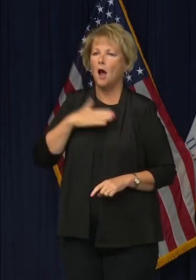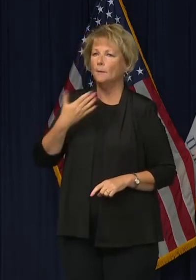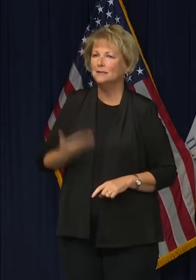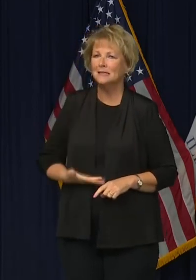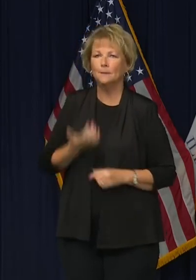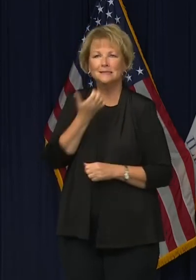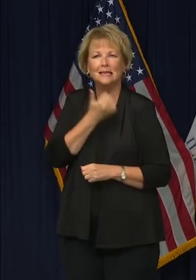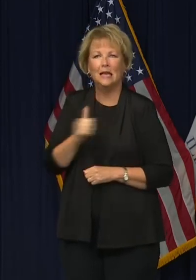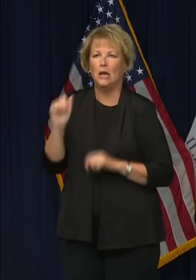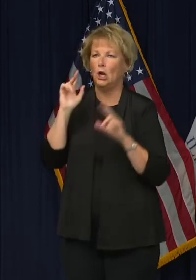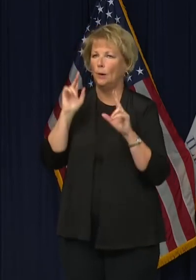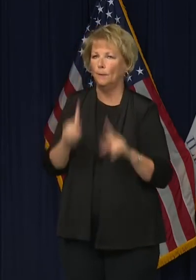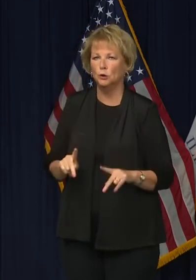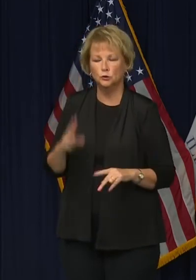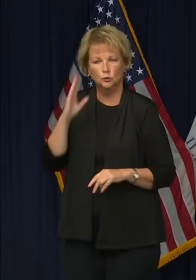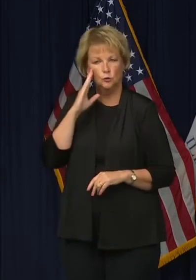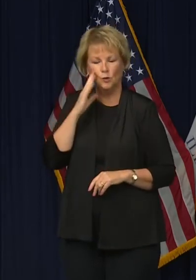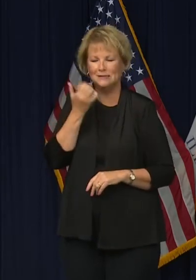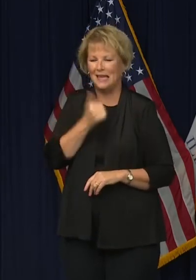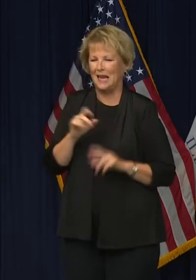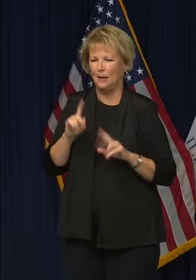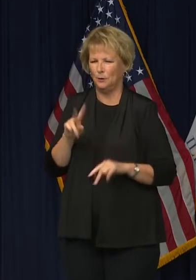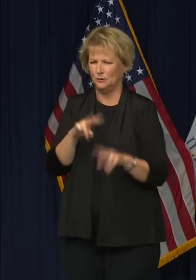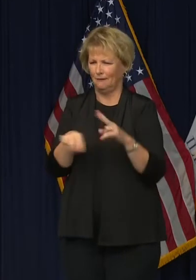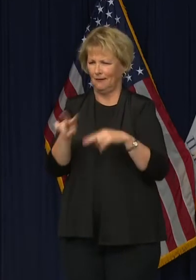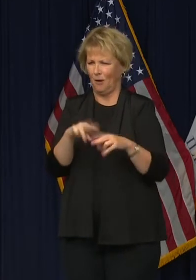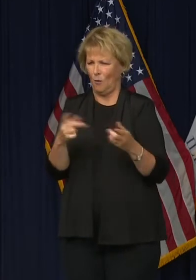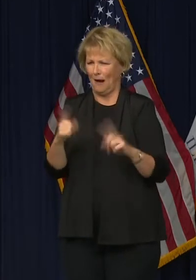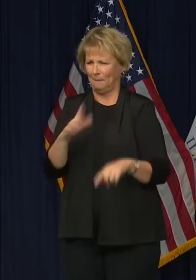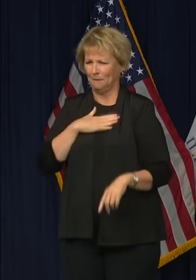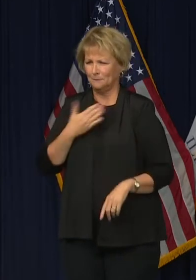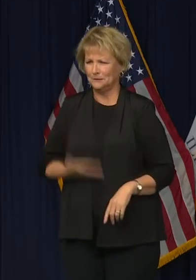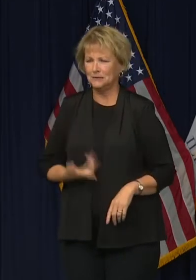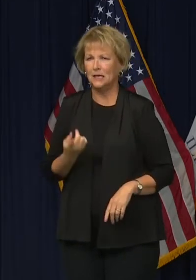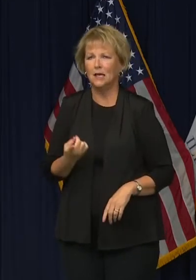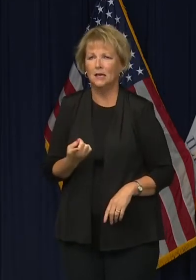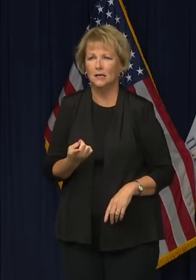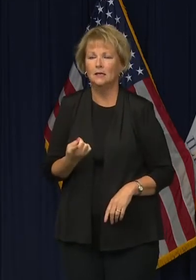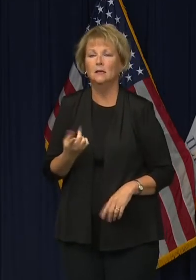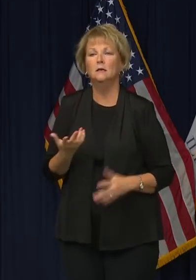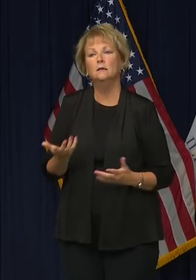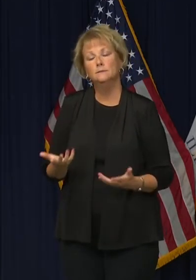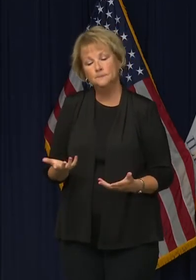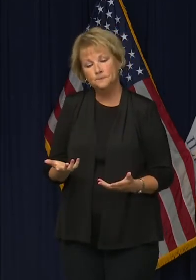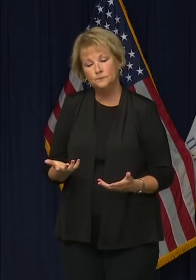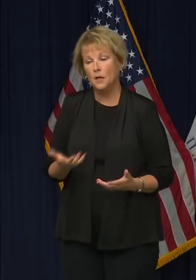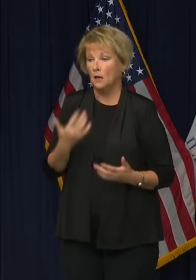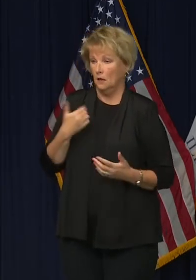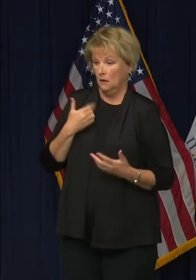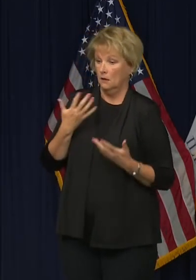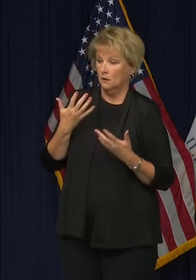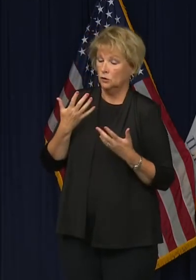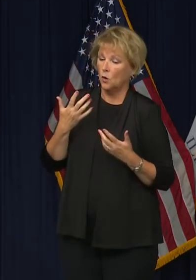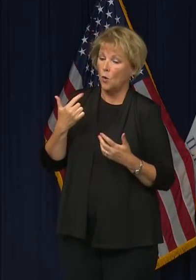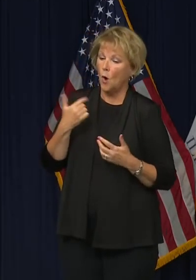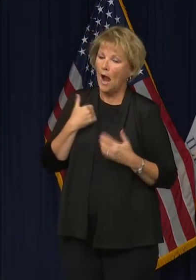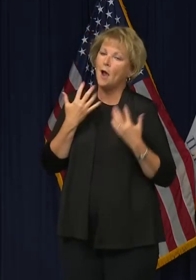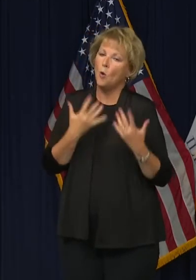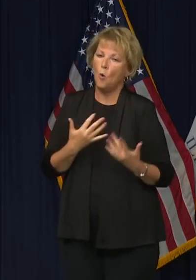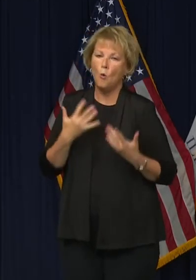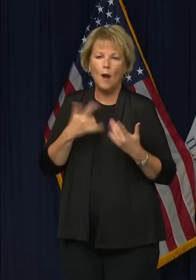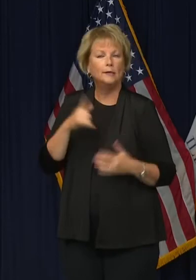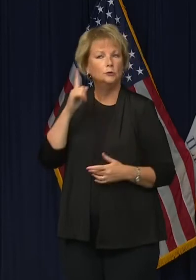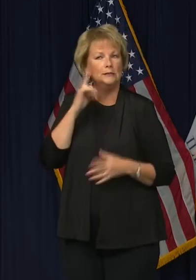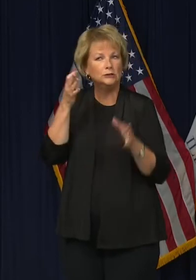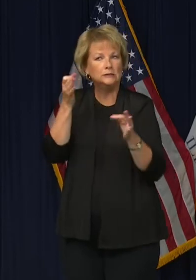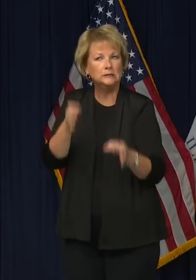almost anybody that looks at what happened here. And so, having said that, I await the decision.